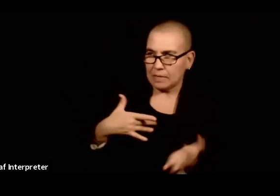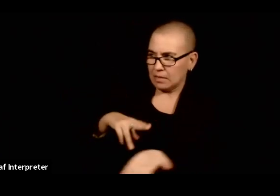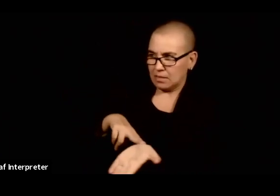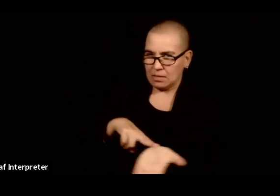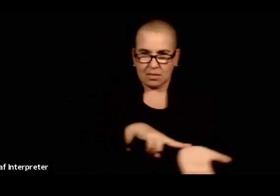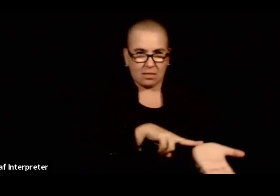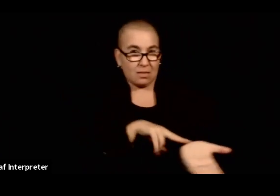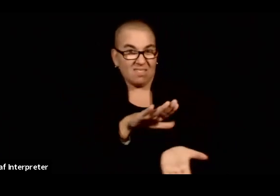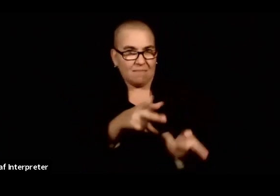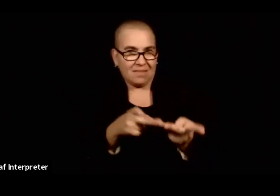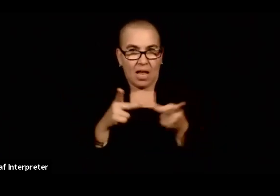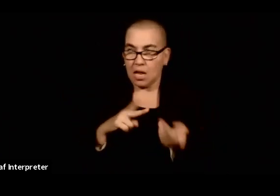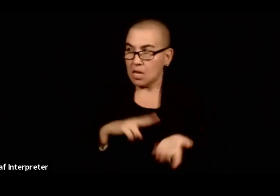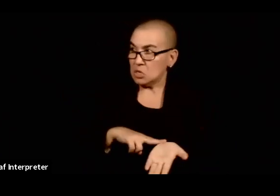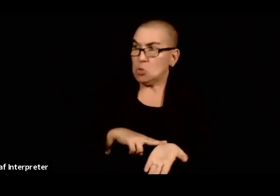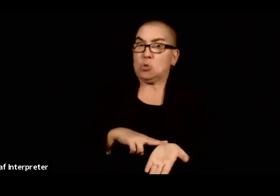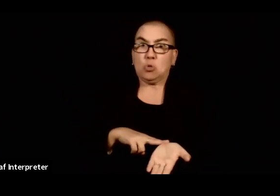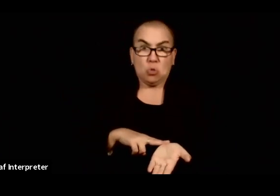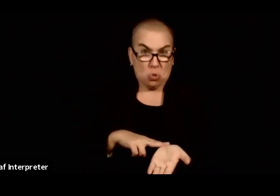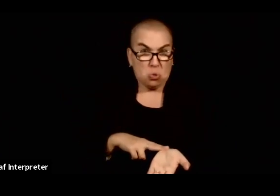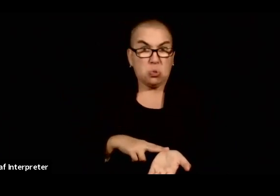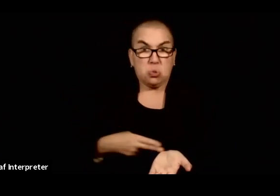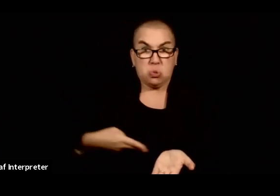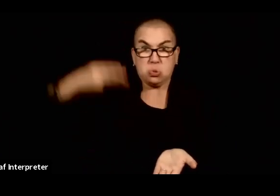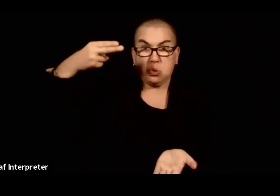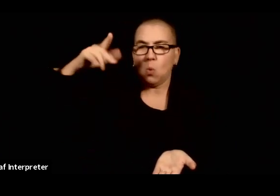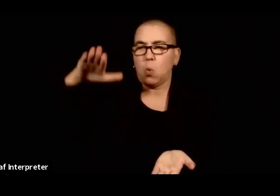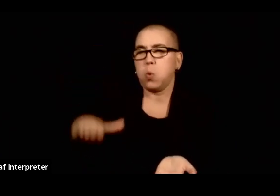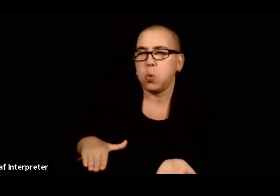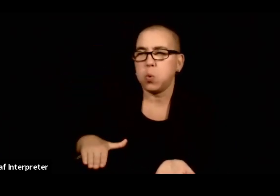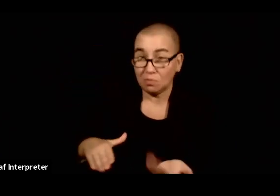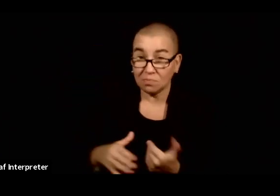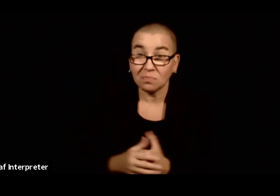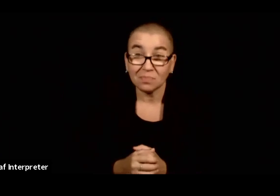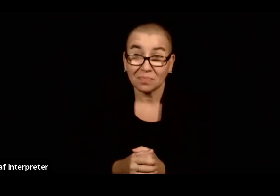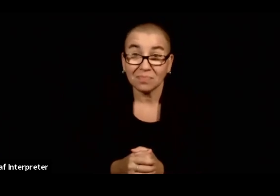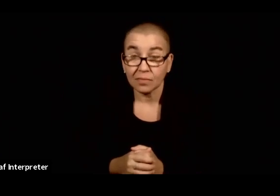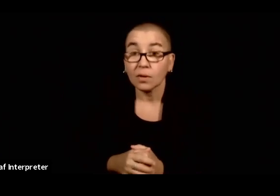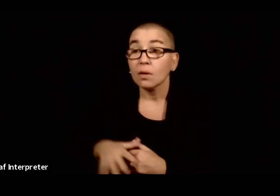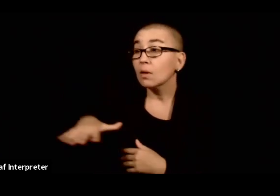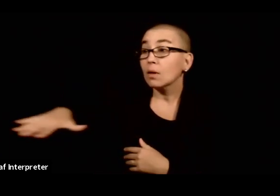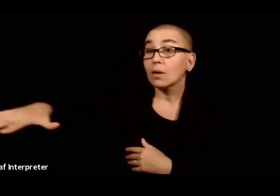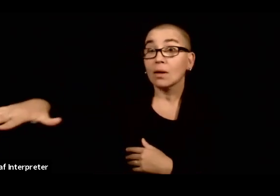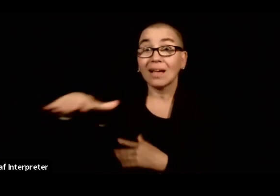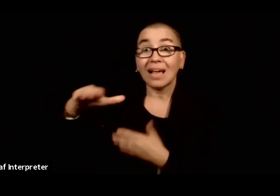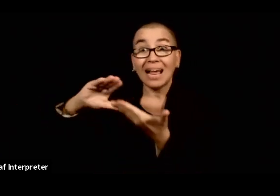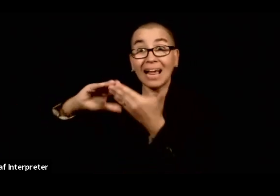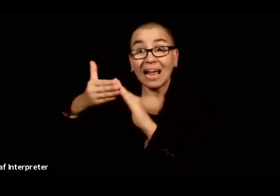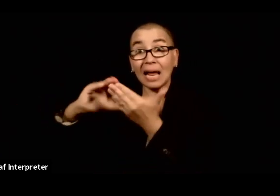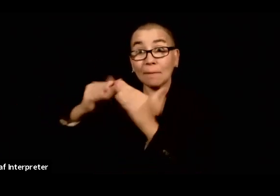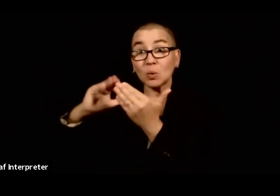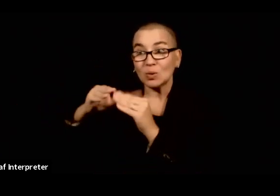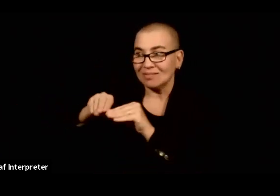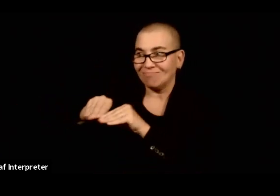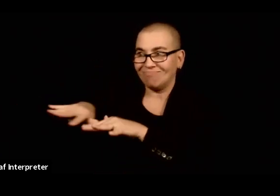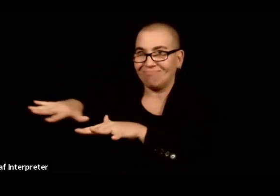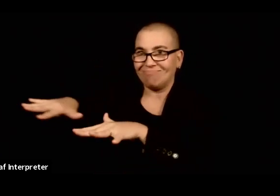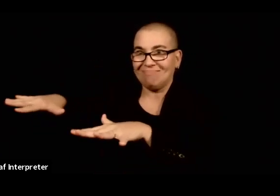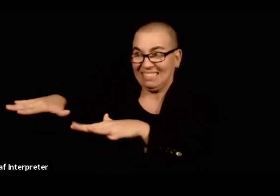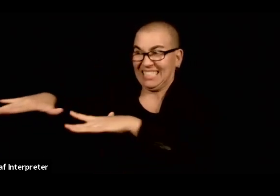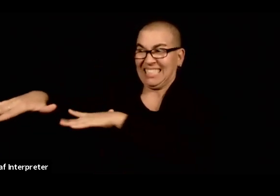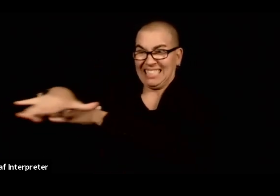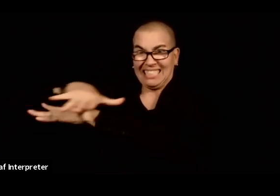include case incidents in the surrounding community, facility size, and the extent to which staff at the facility